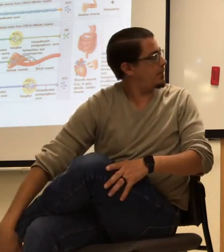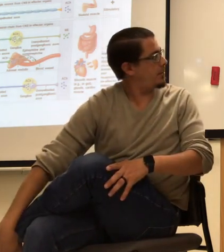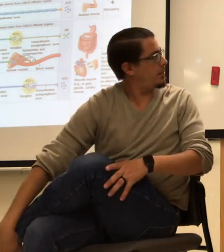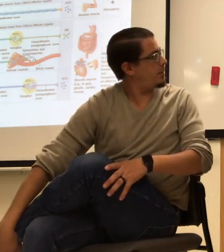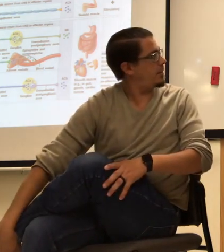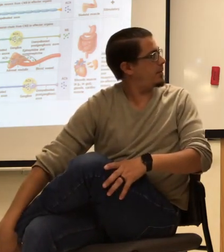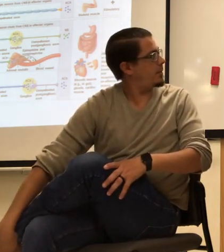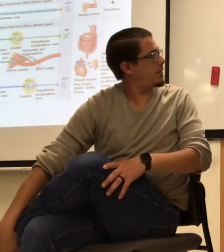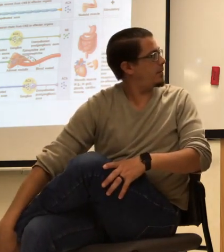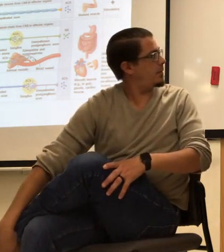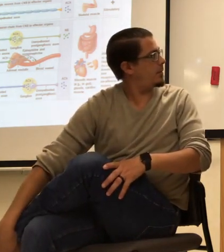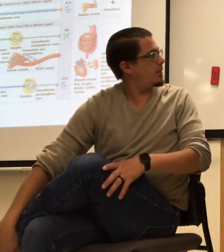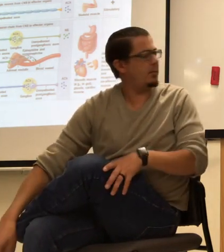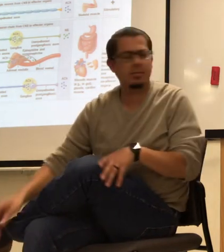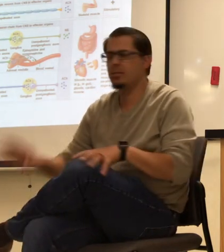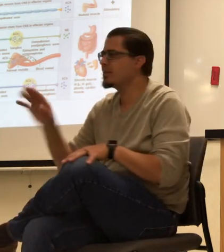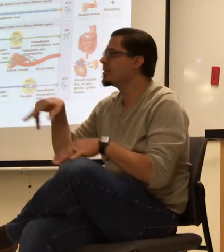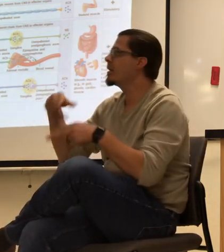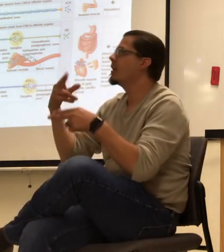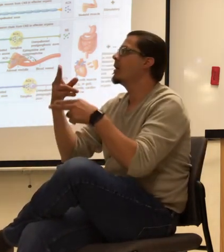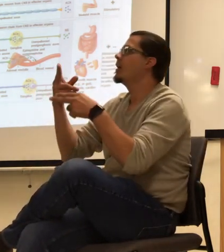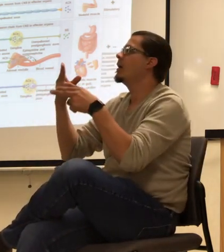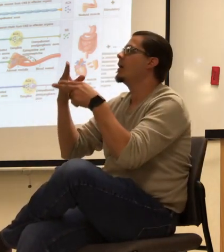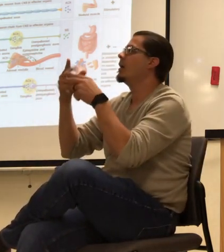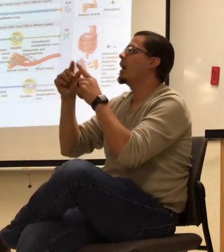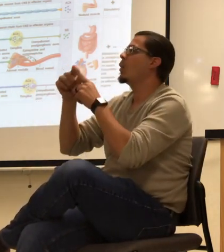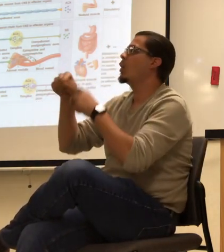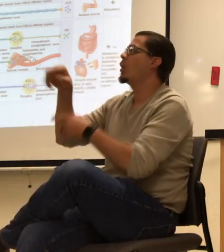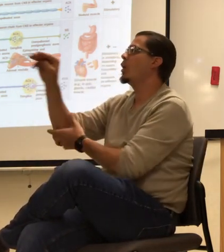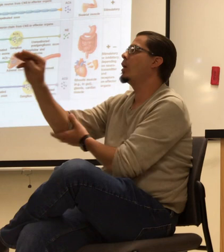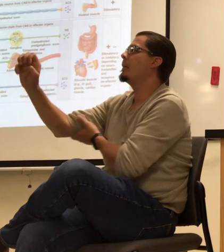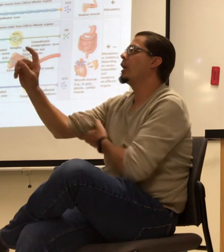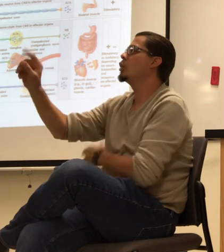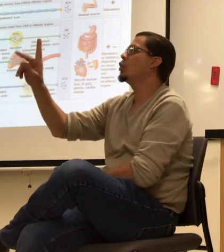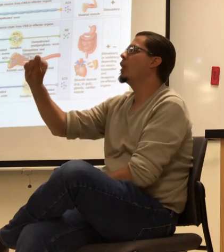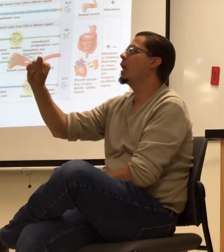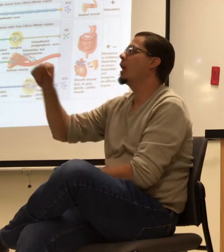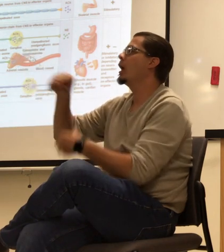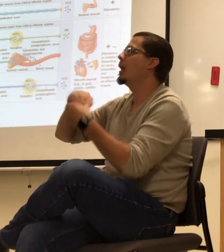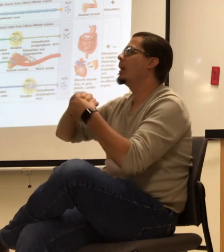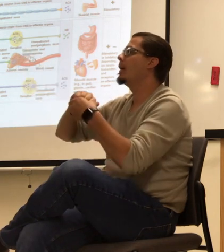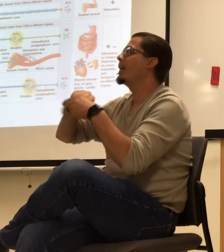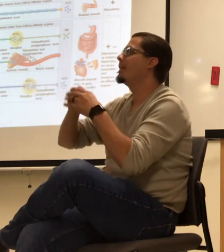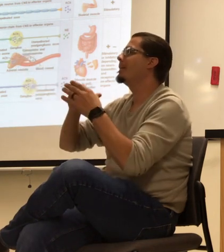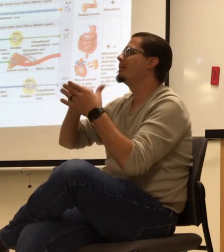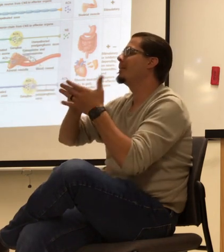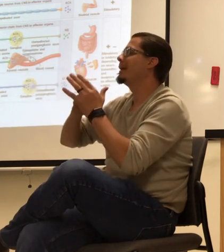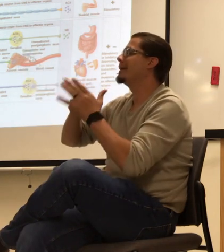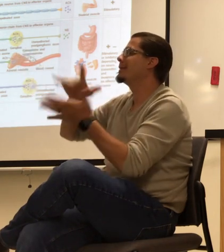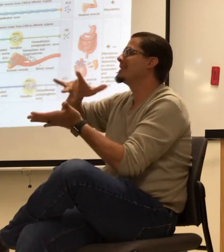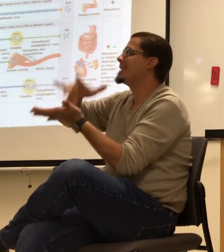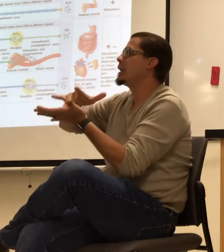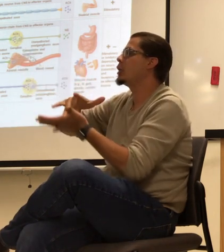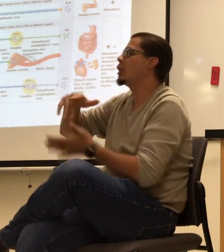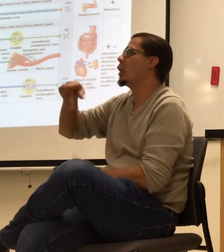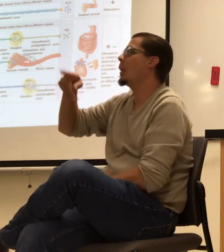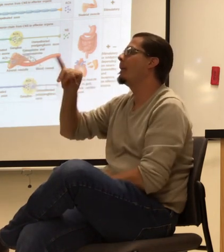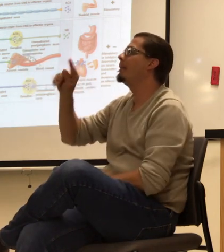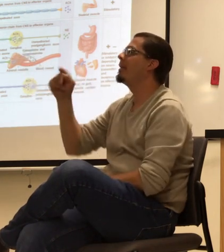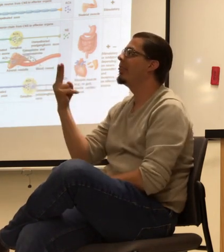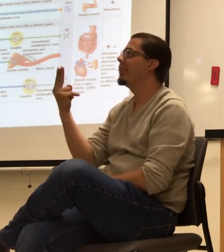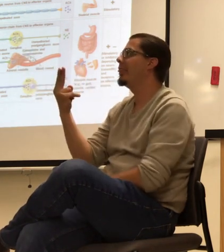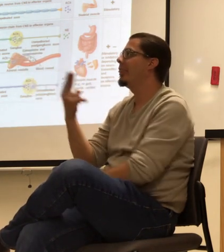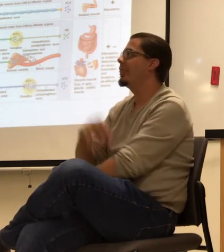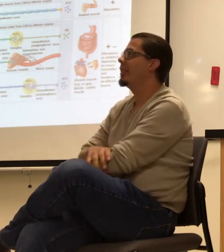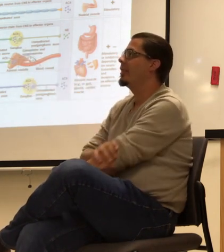Keep seeing that word medulla. Medulla means pith, center. Okay. Well, anyways, that's